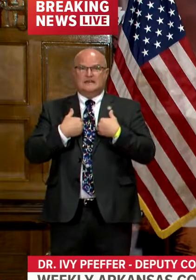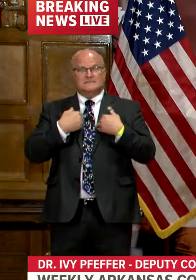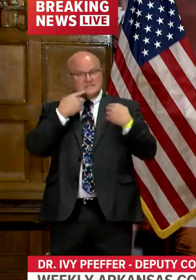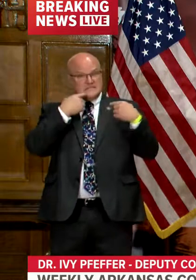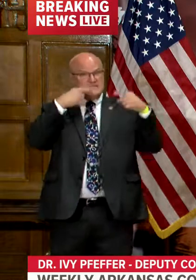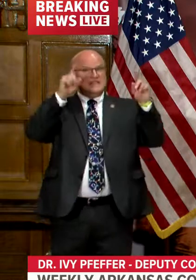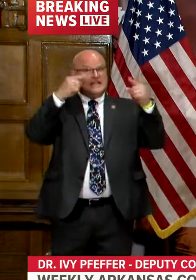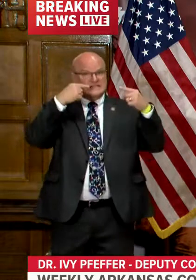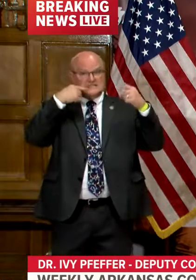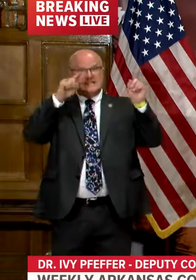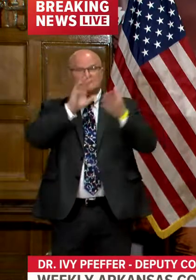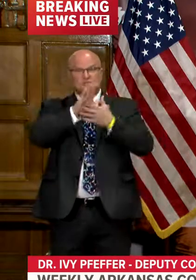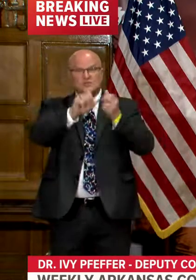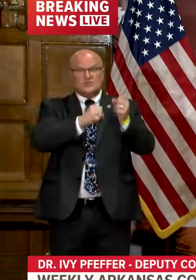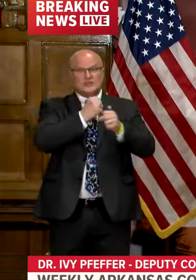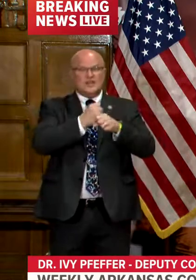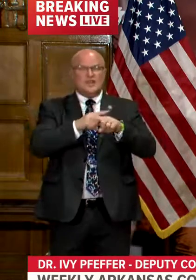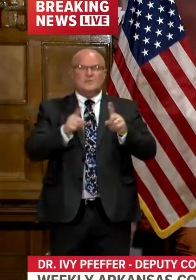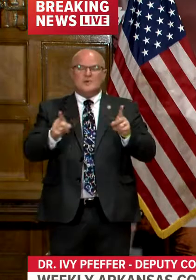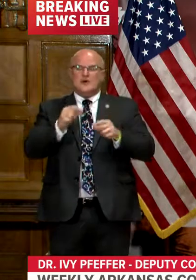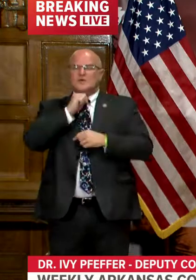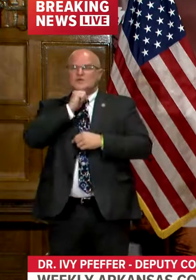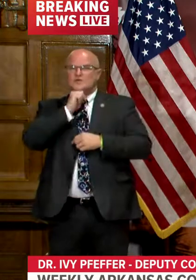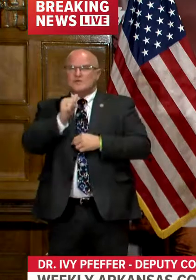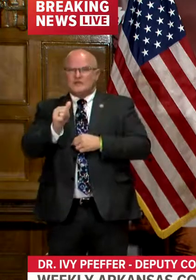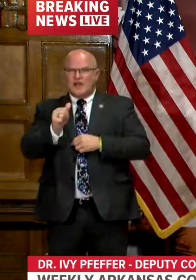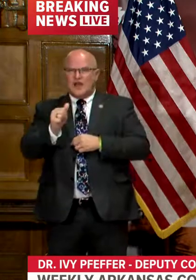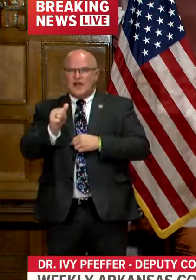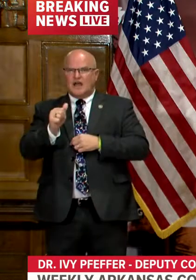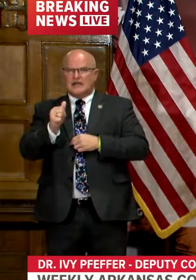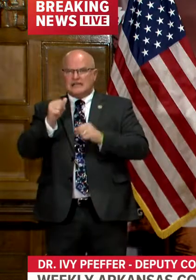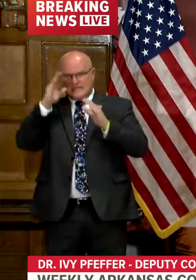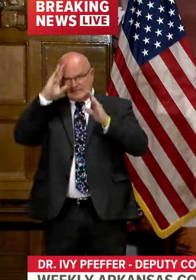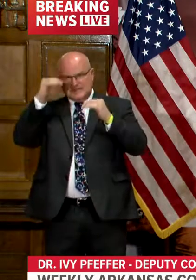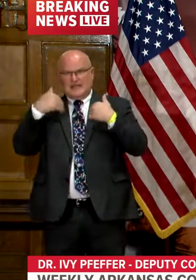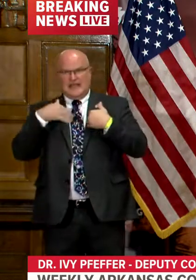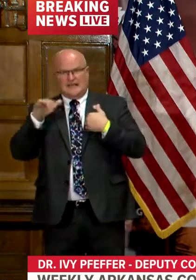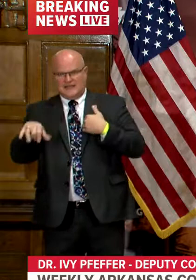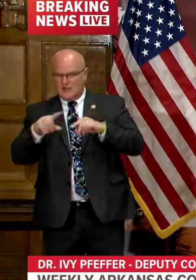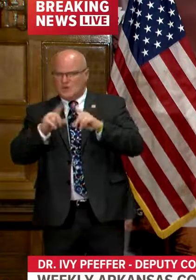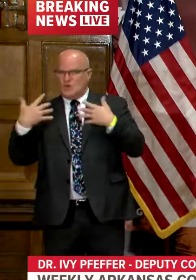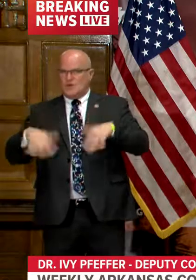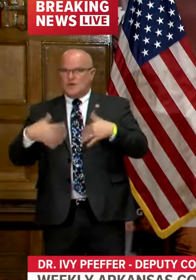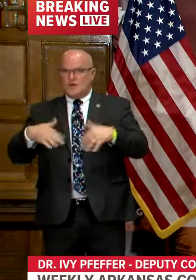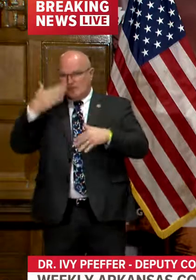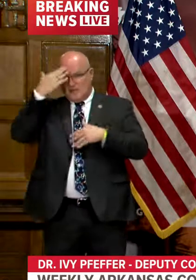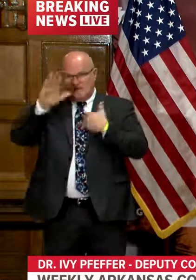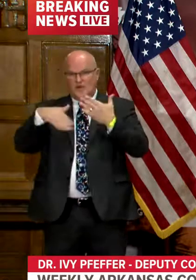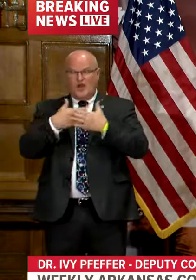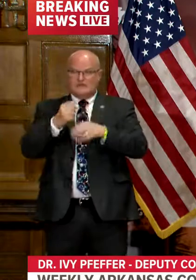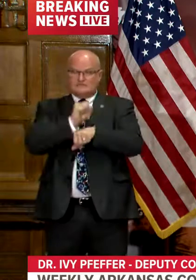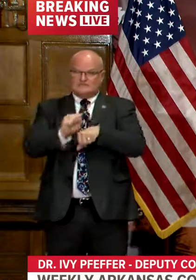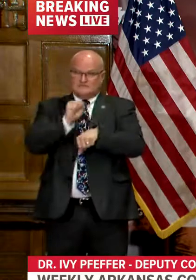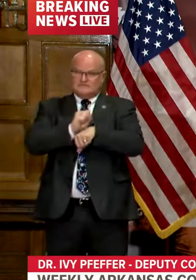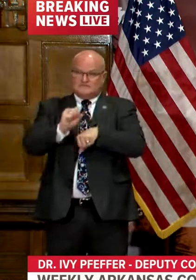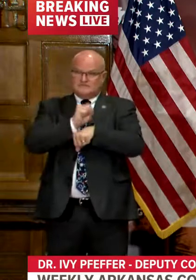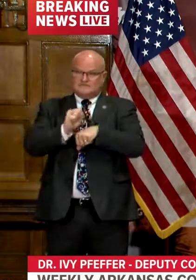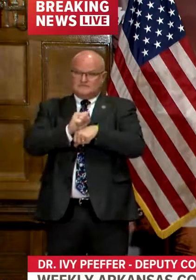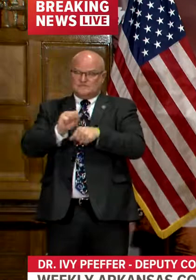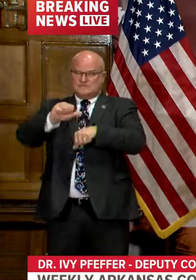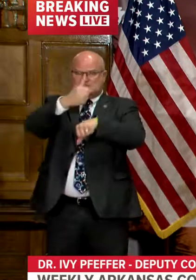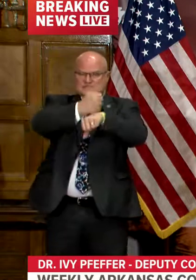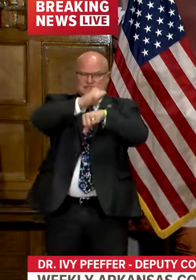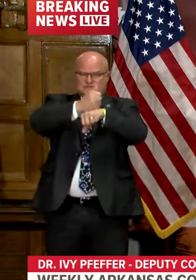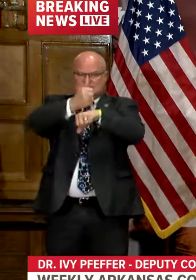success this school year that we probably really were not all expecting to have, and that's because of all the efforts that have been put into